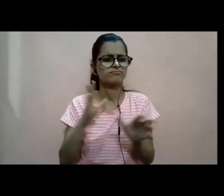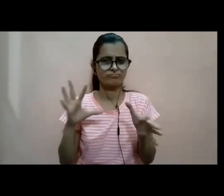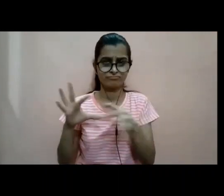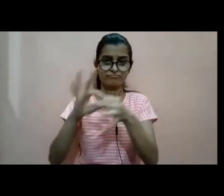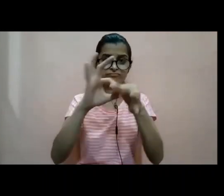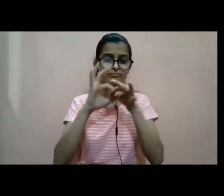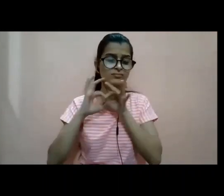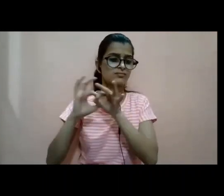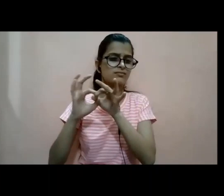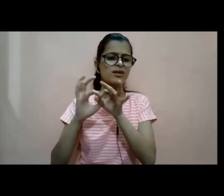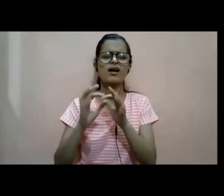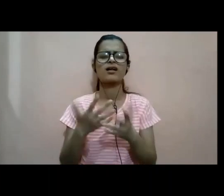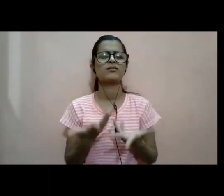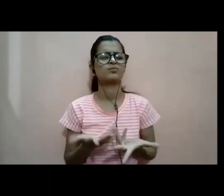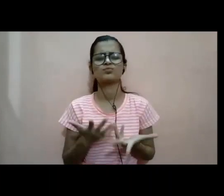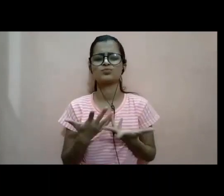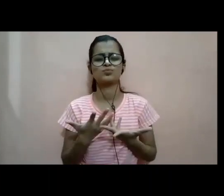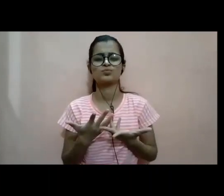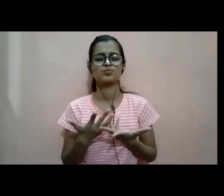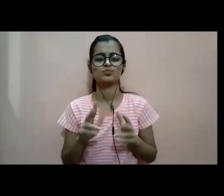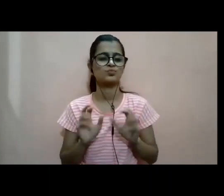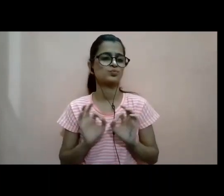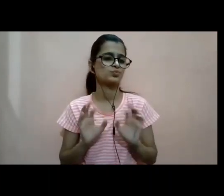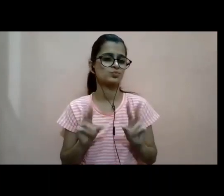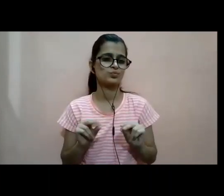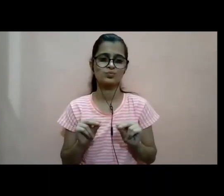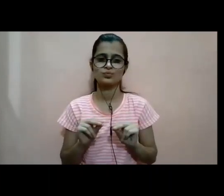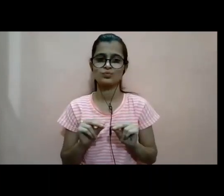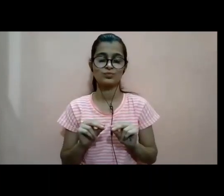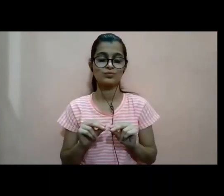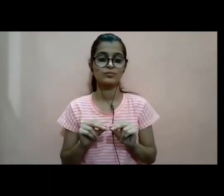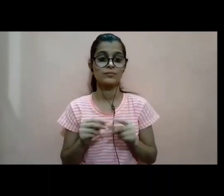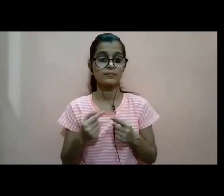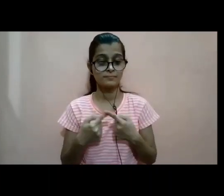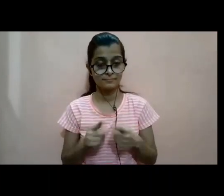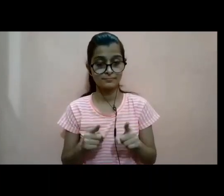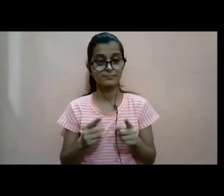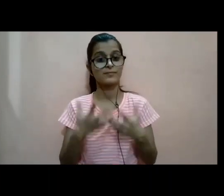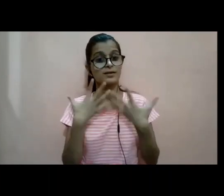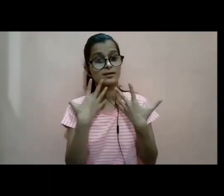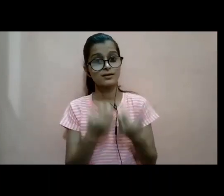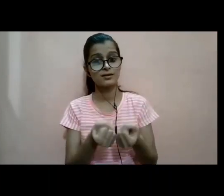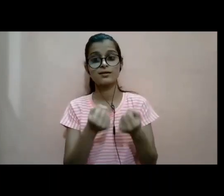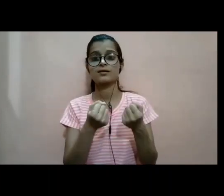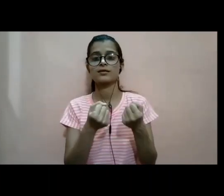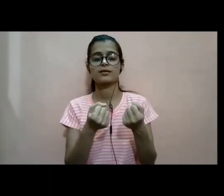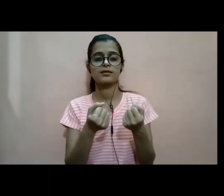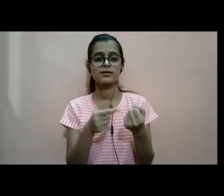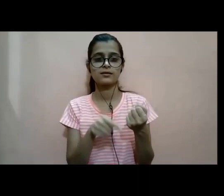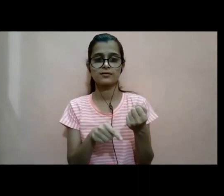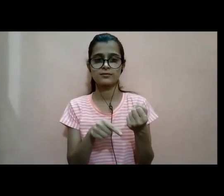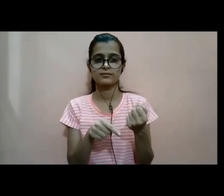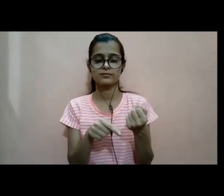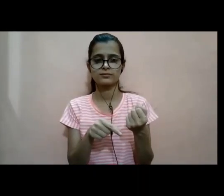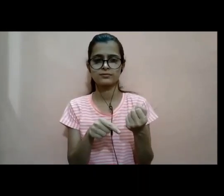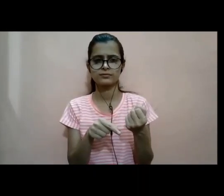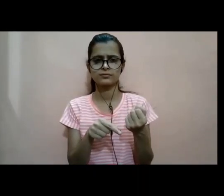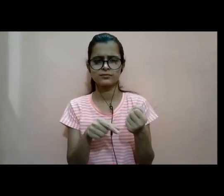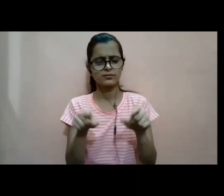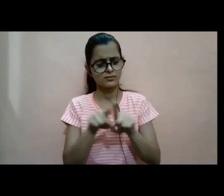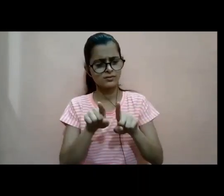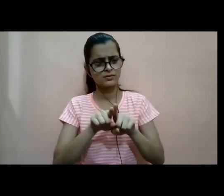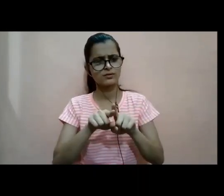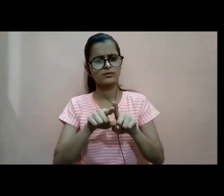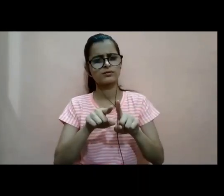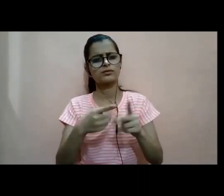that's good. But I would not want any kind of turn to desire to, you know, kind of take us down a